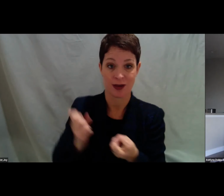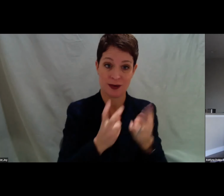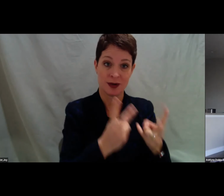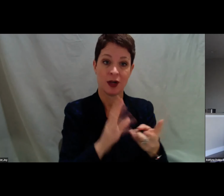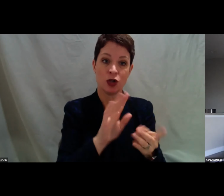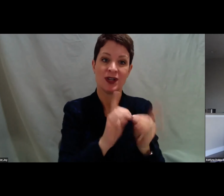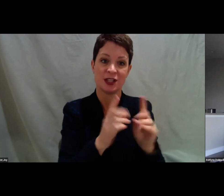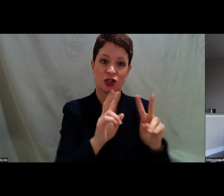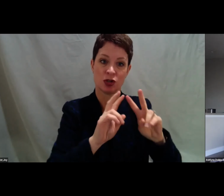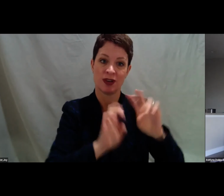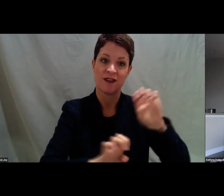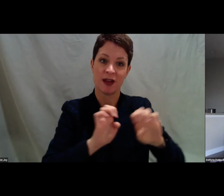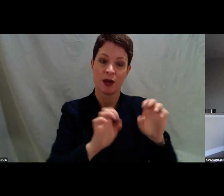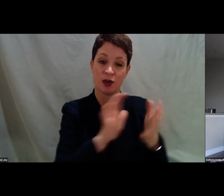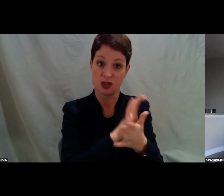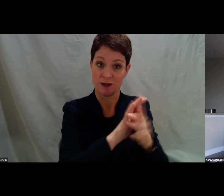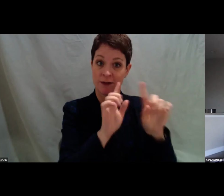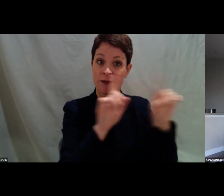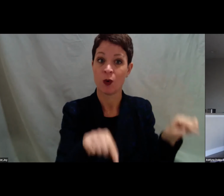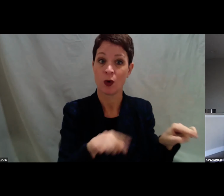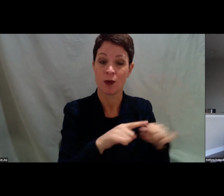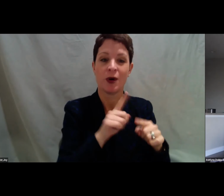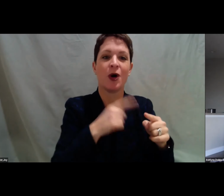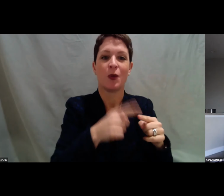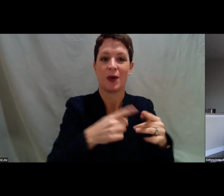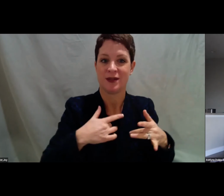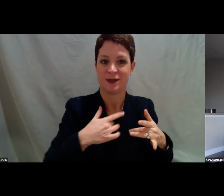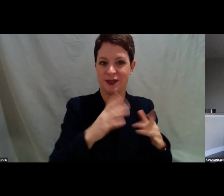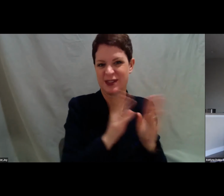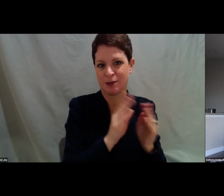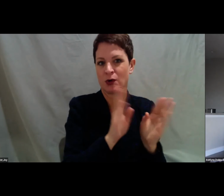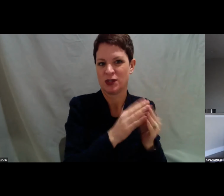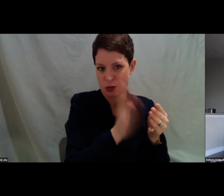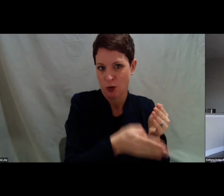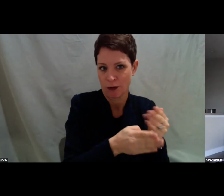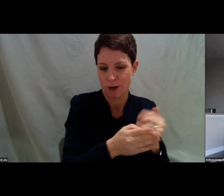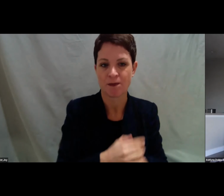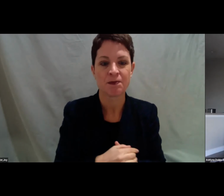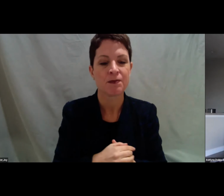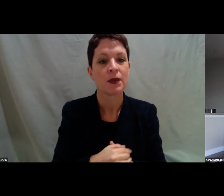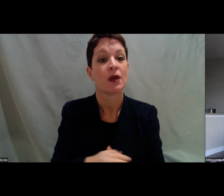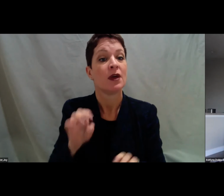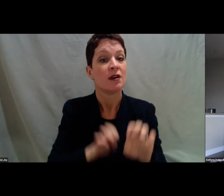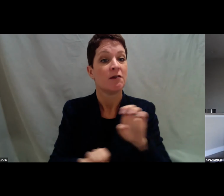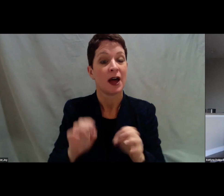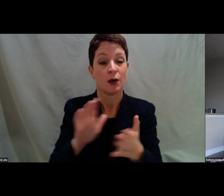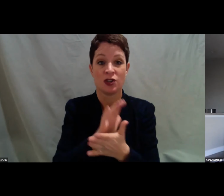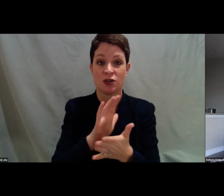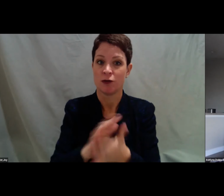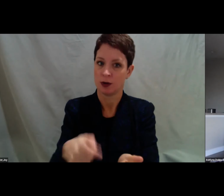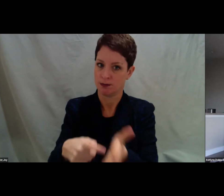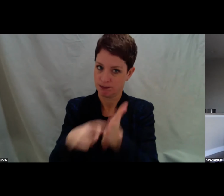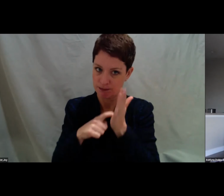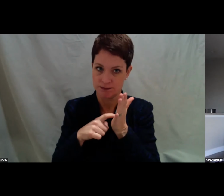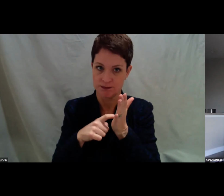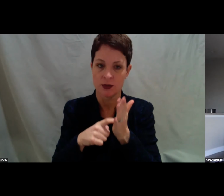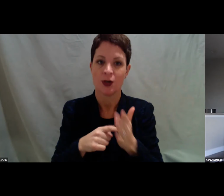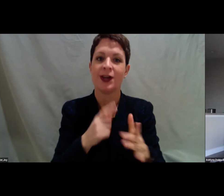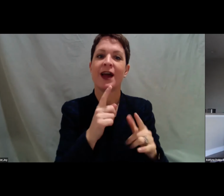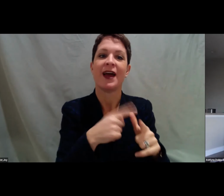digital evaluation form once the event is over. The evaluation form is mandatory to receive